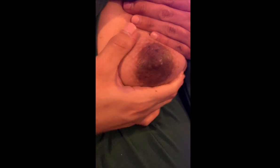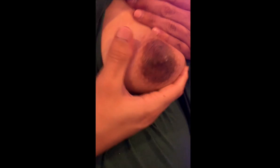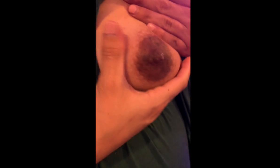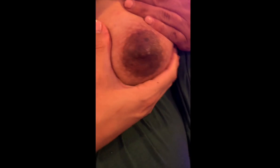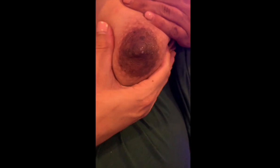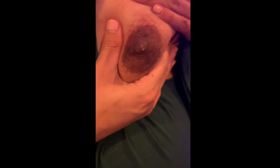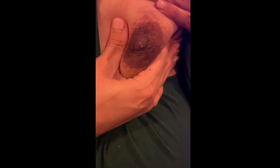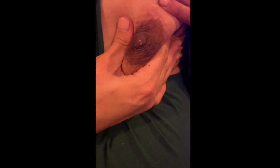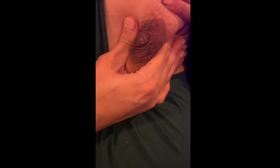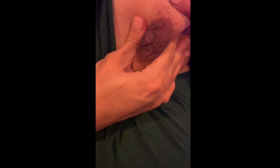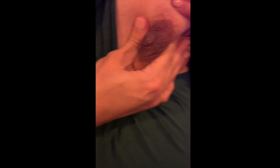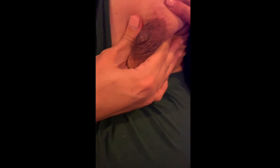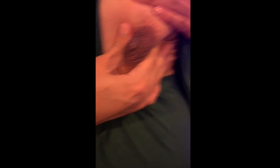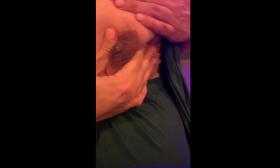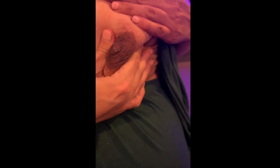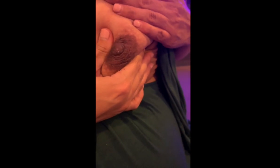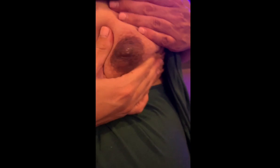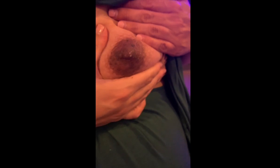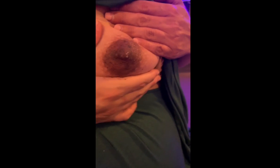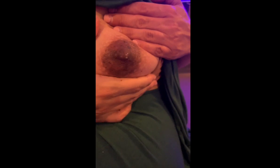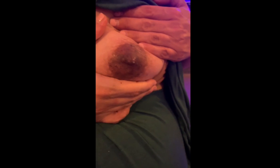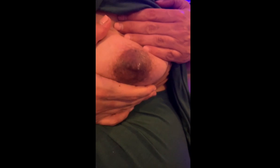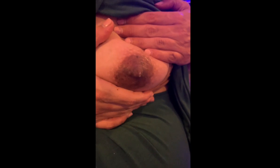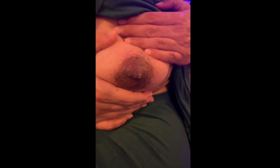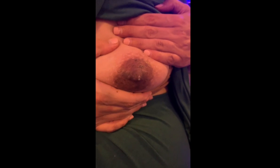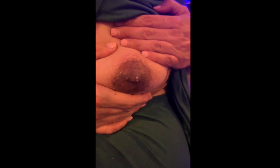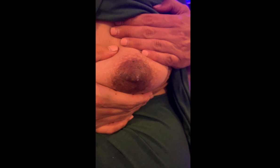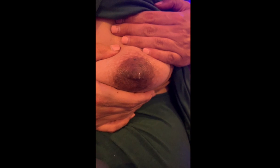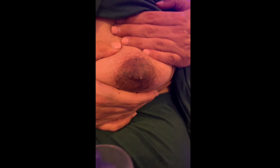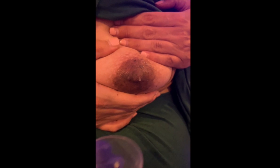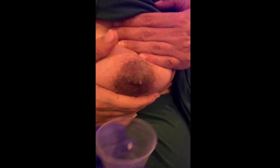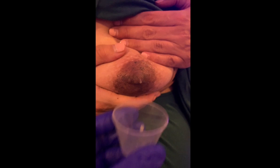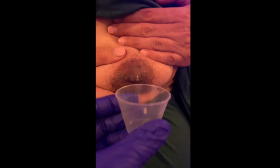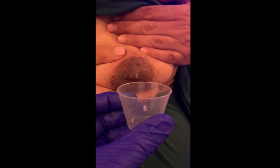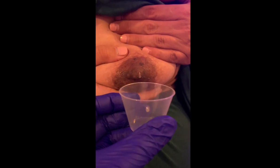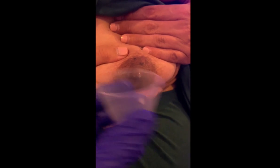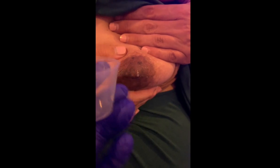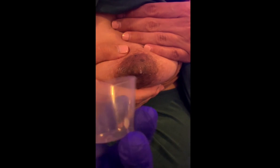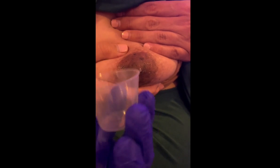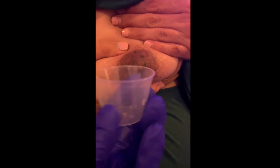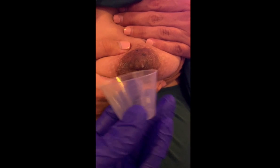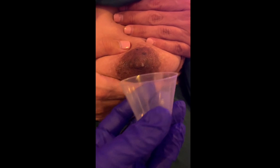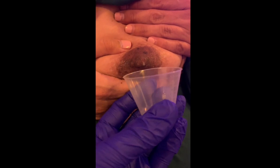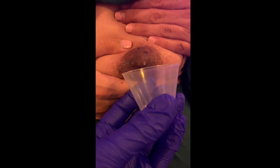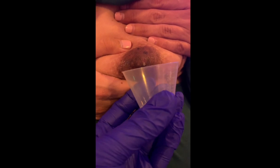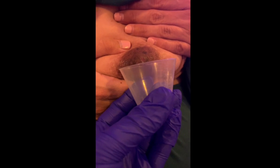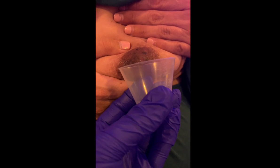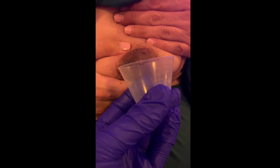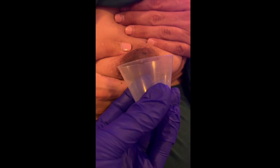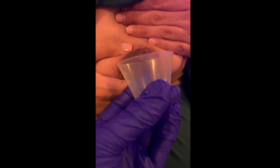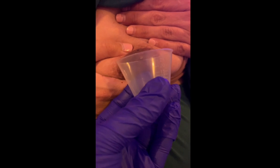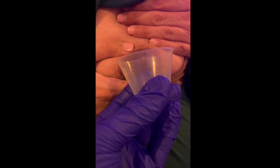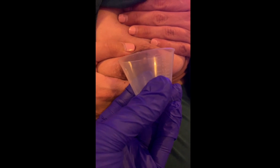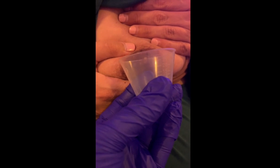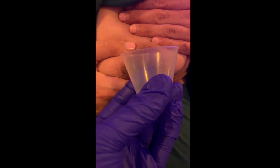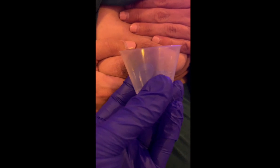Beautiful. And then we'll just use our cup and we'll do a little scoop. Oh, let's find her. And